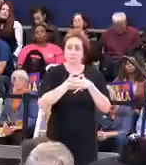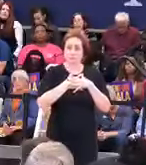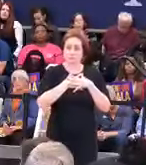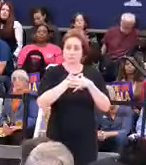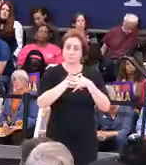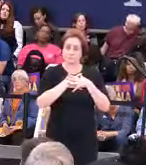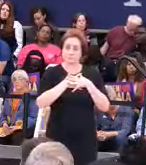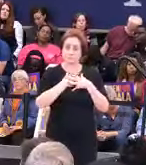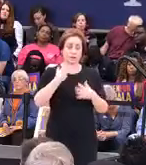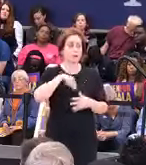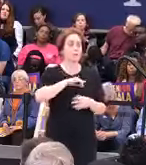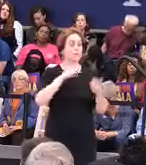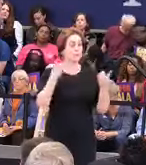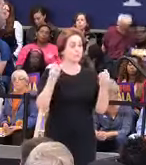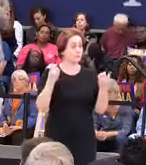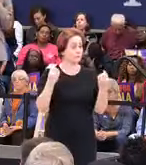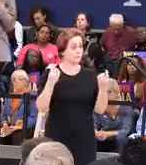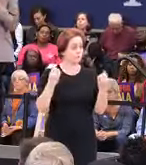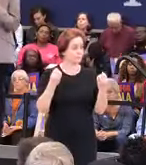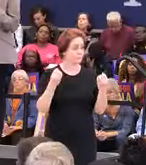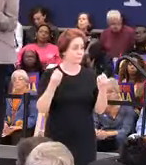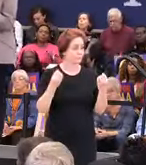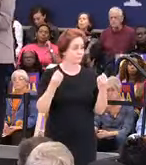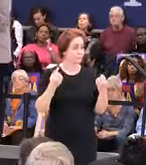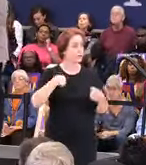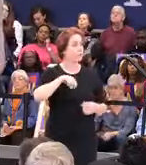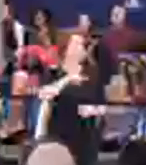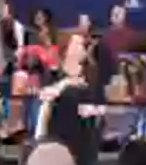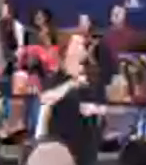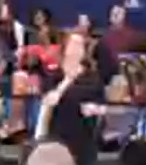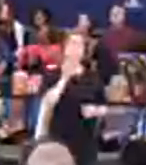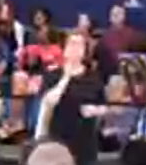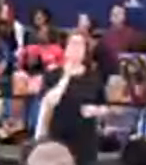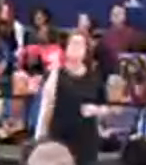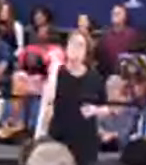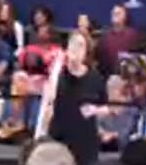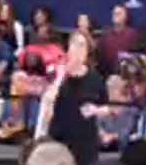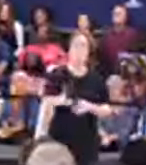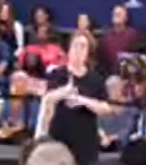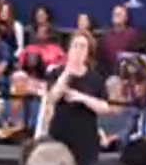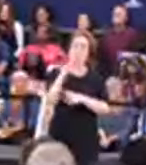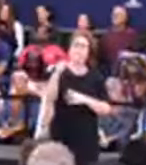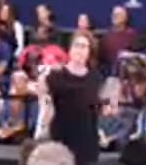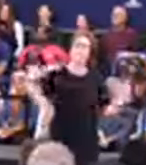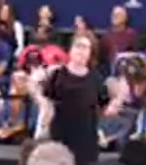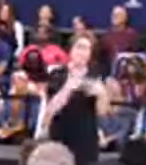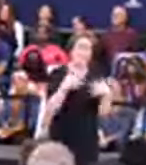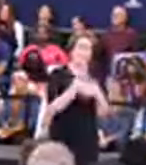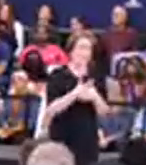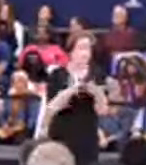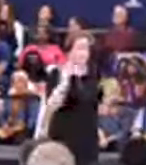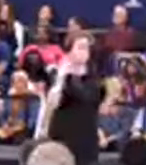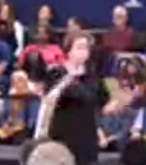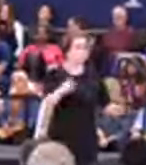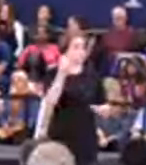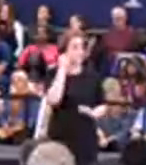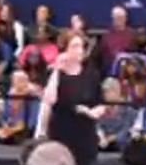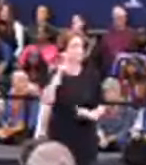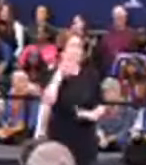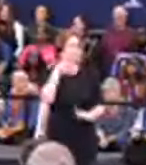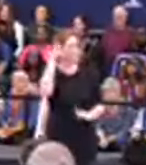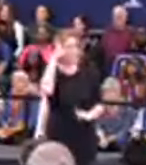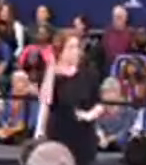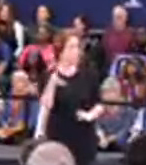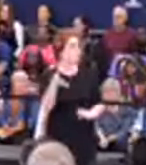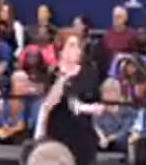what we are going to do is we're going to take this seriously, knowing that the bullets that they are afraid of don't know whether their parent is registered to be a Republican